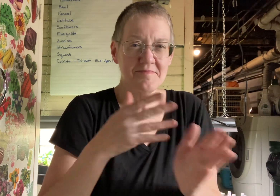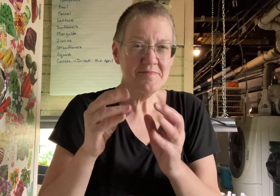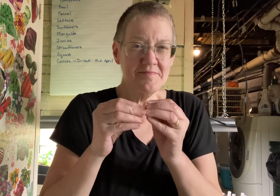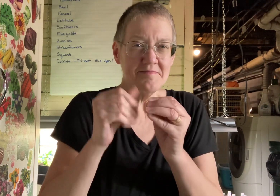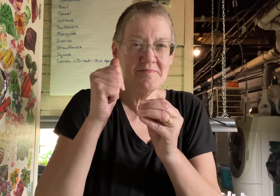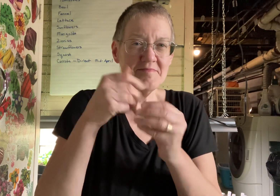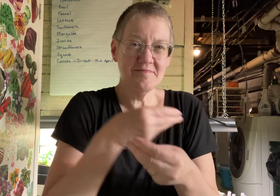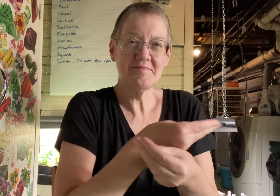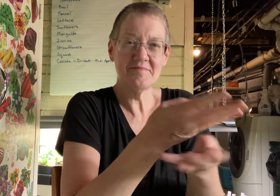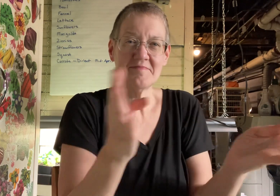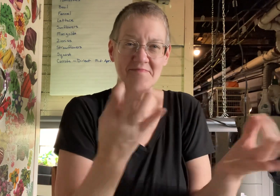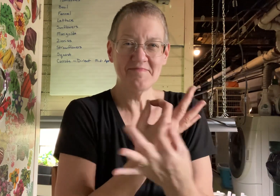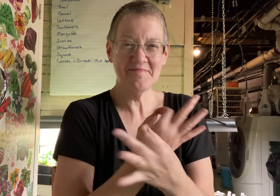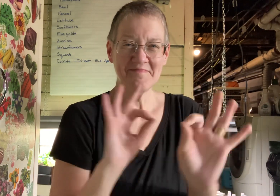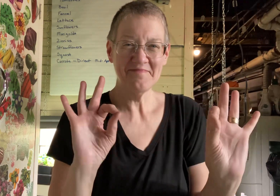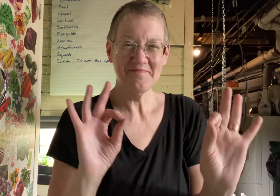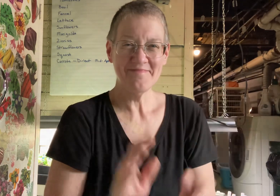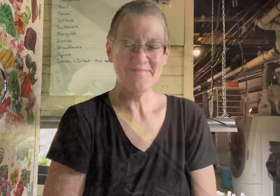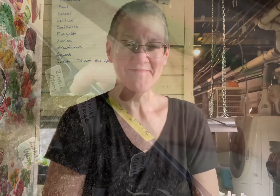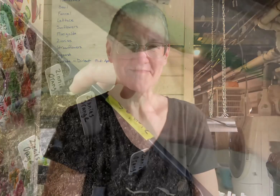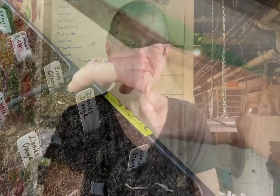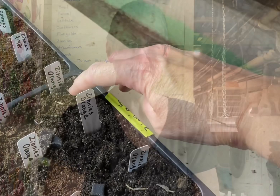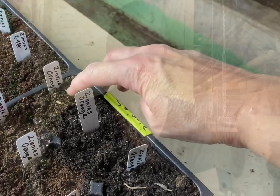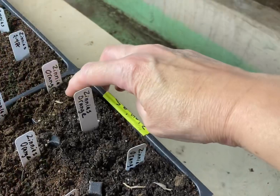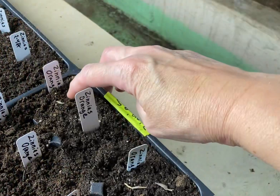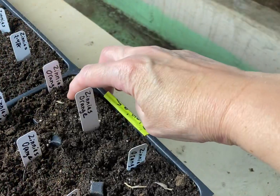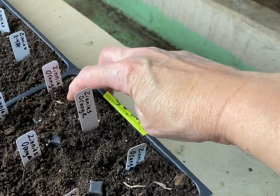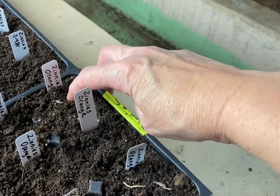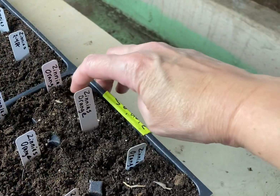in those cells, and I plan to give most of these away.